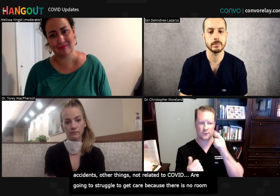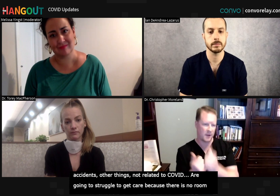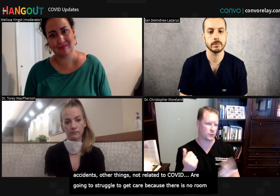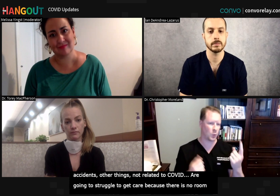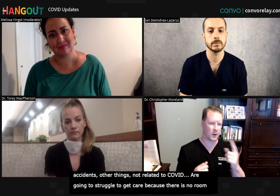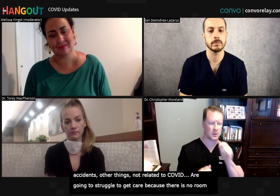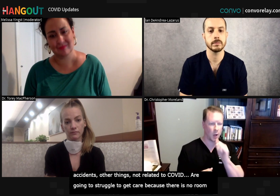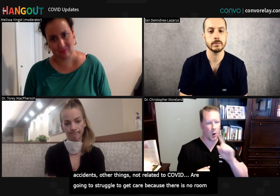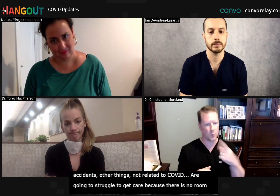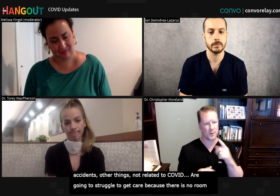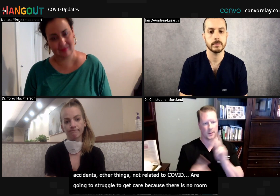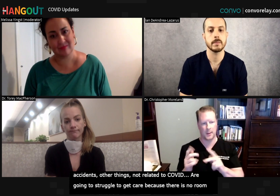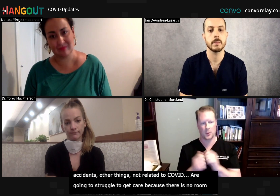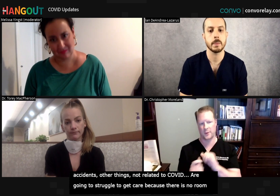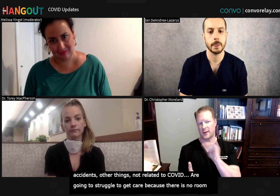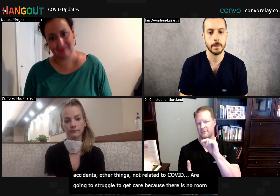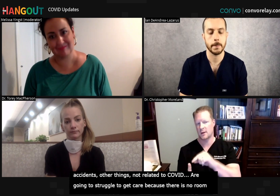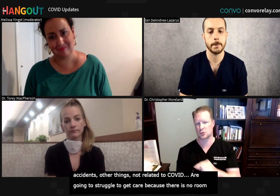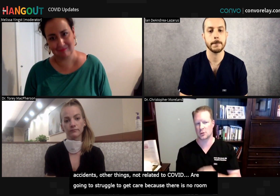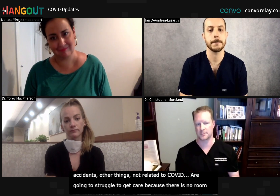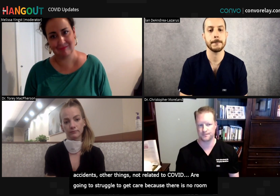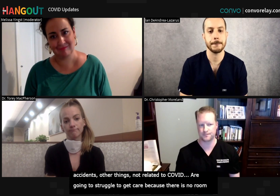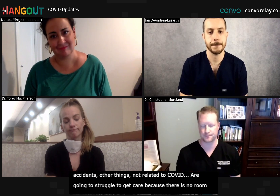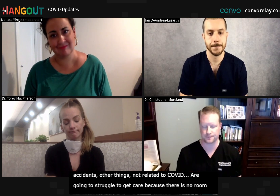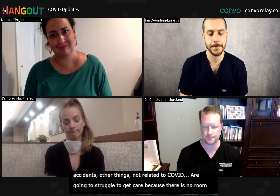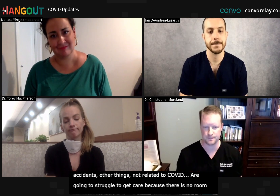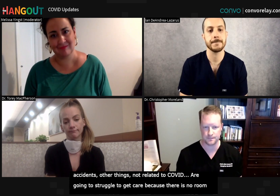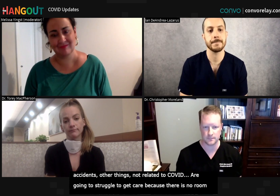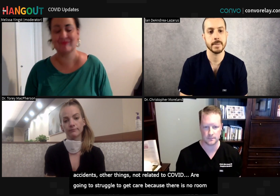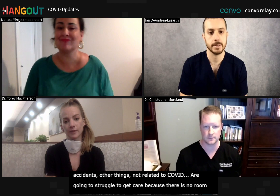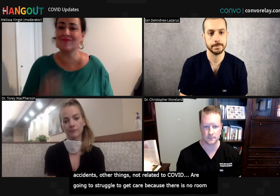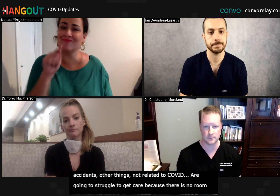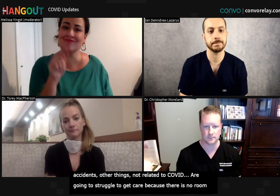issue is a challenge for everyone, not just for the people with the COVID infection.